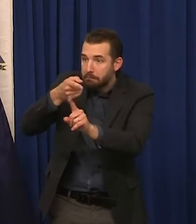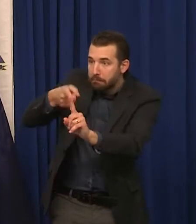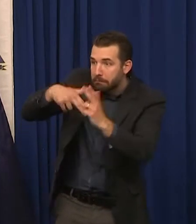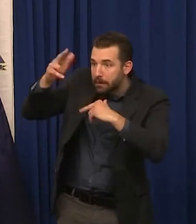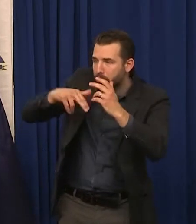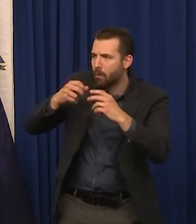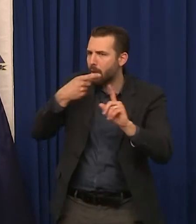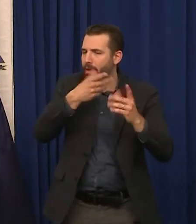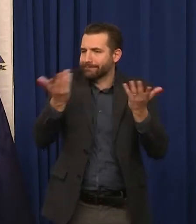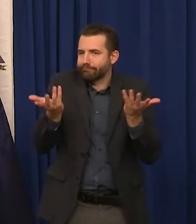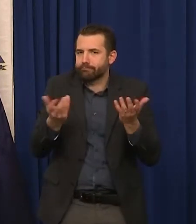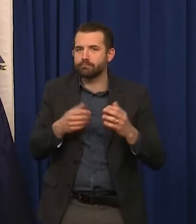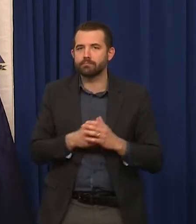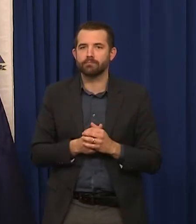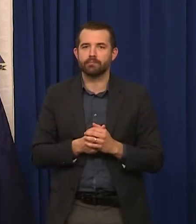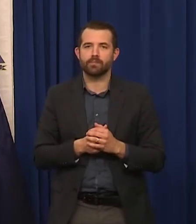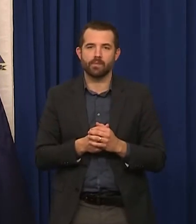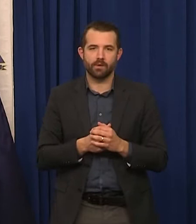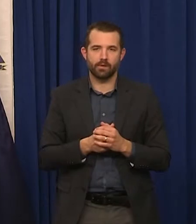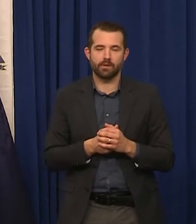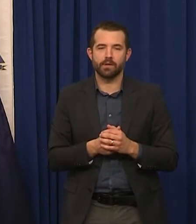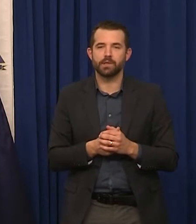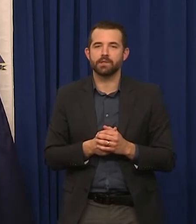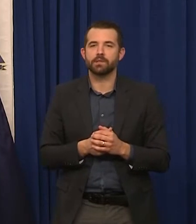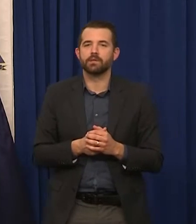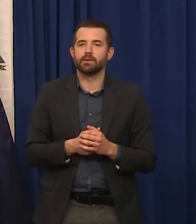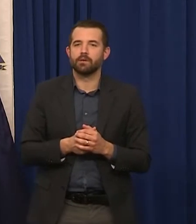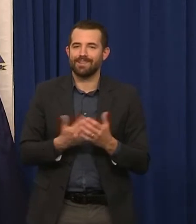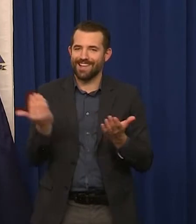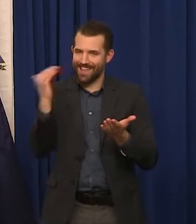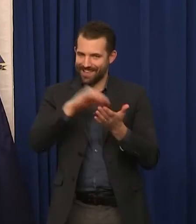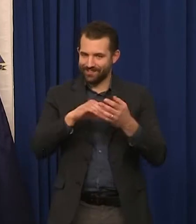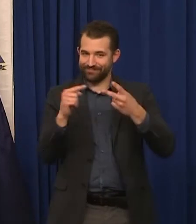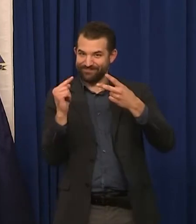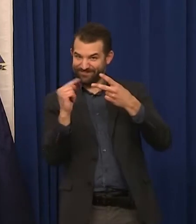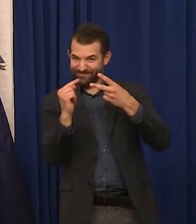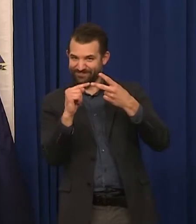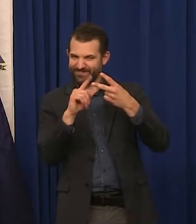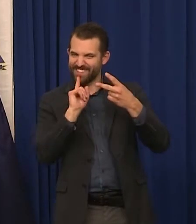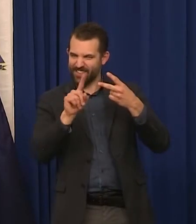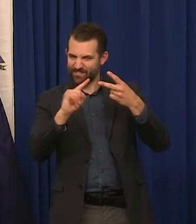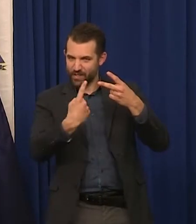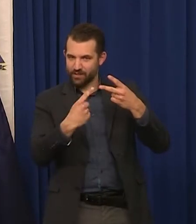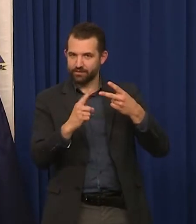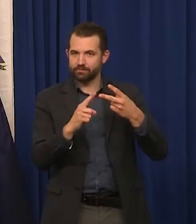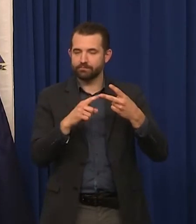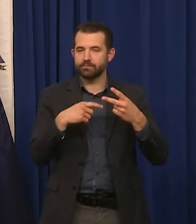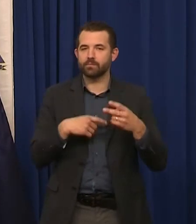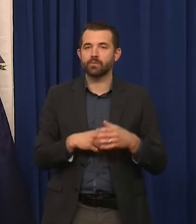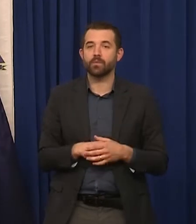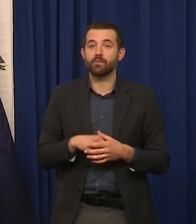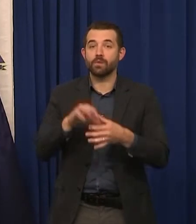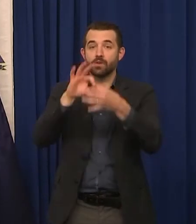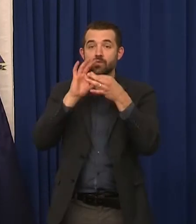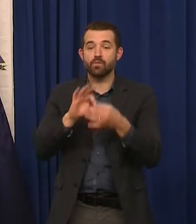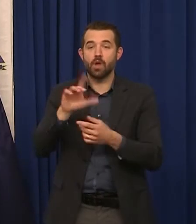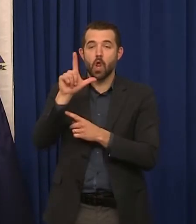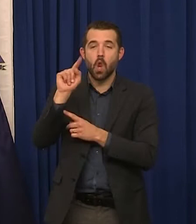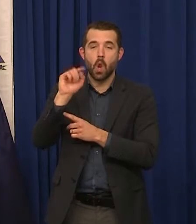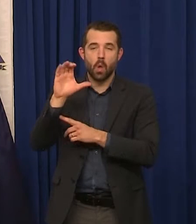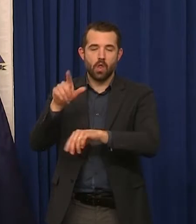Yeah, absolutely, Kevin. I'll take those in reverse order. Kevin's first question is about long-term care facilities